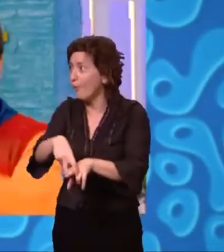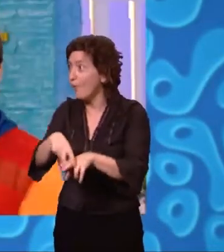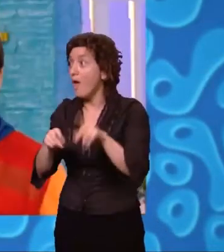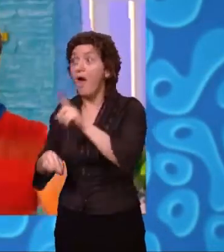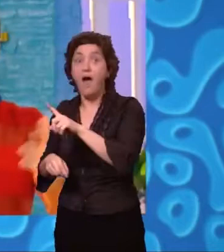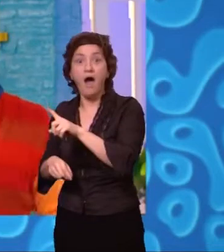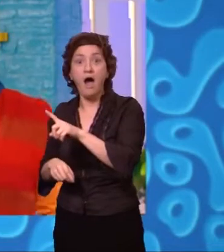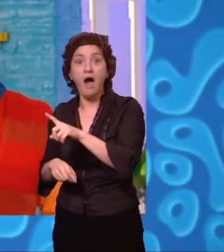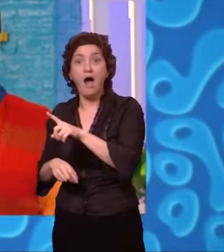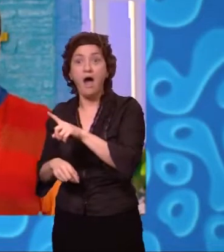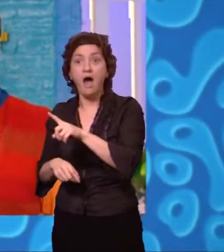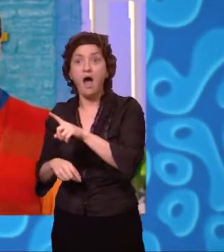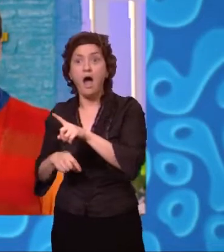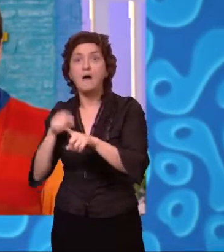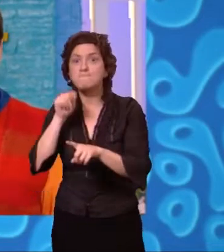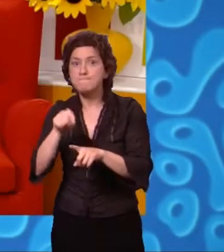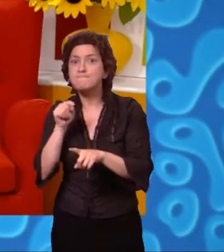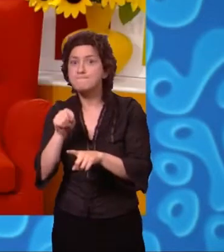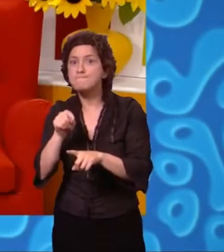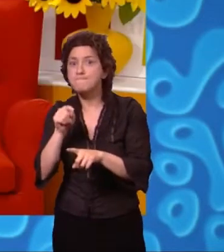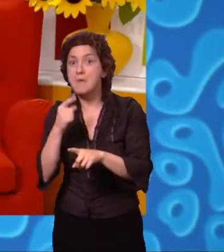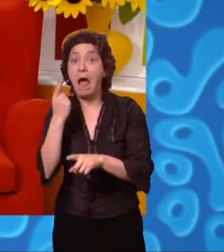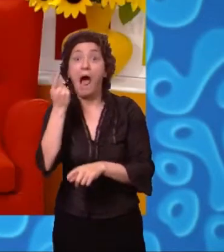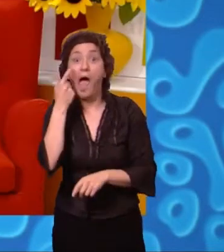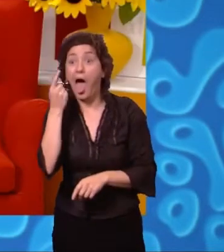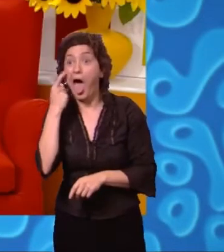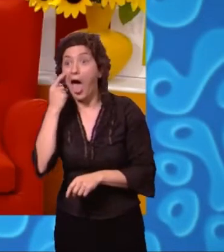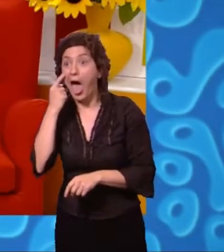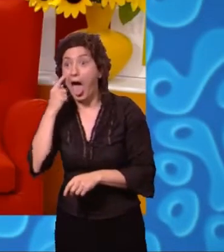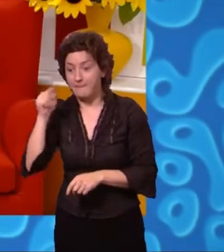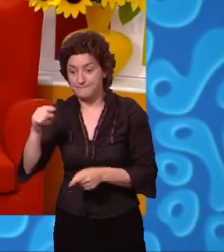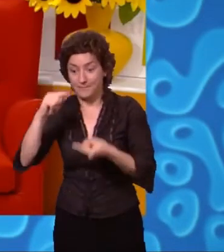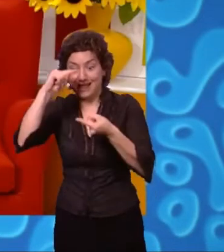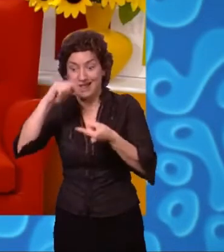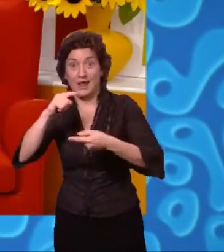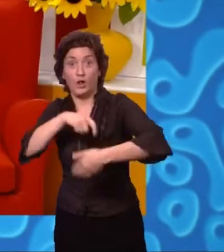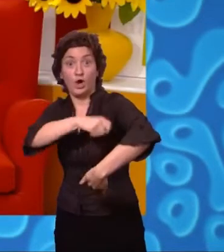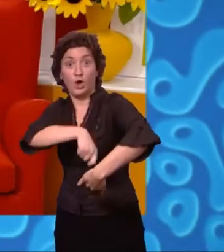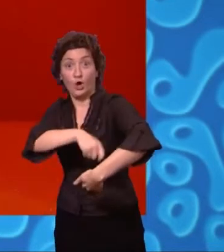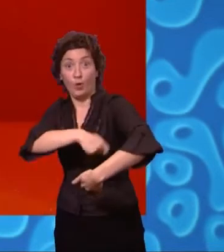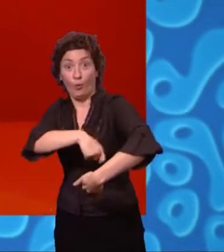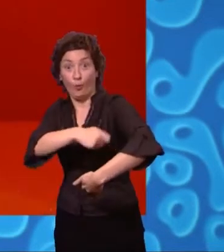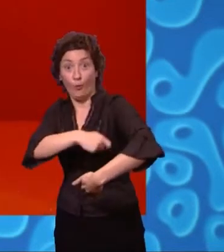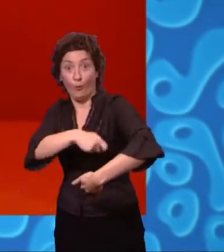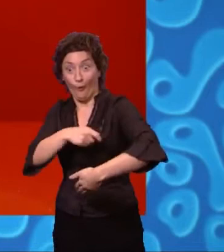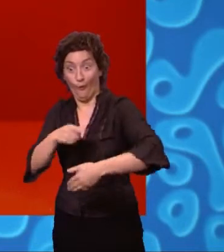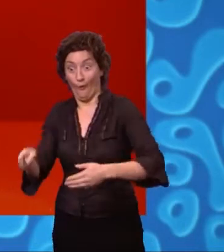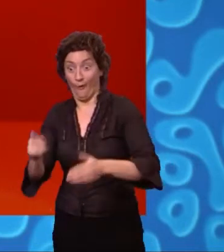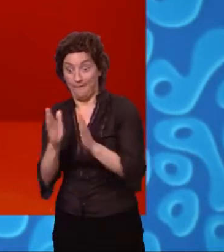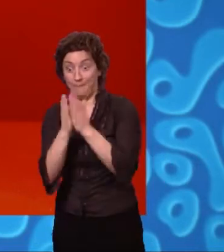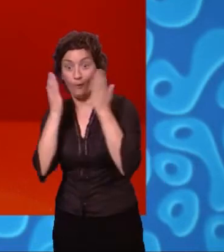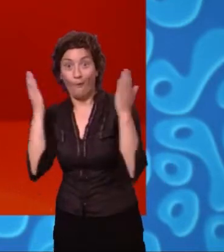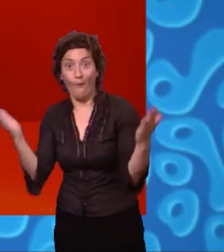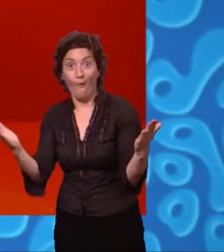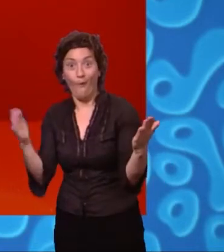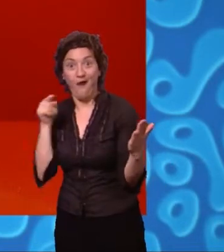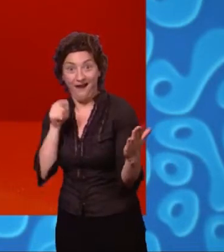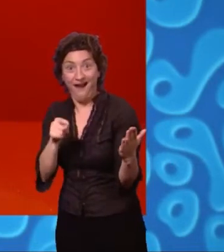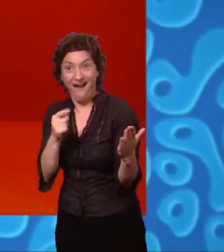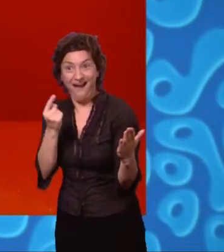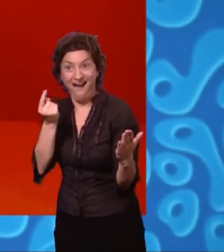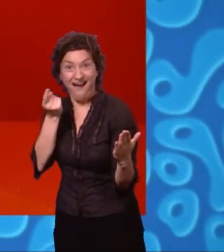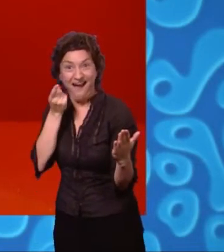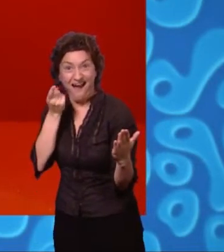We need a story to help us cook. Let's take a look in Little Cook's book. Little Cook's Adventures in the